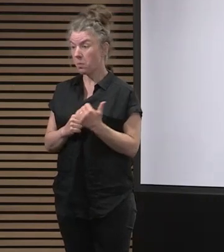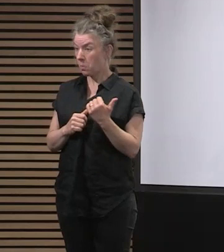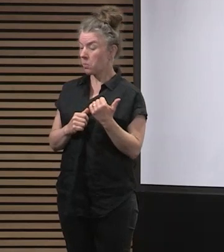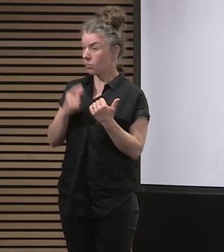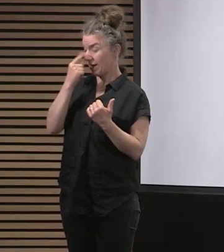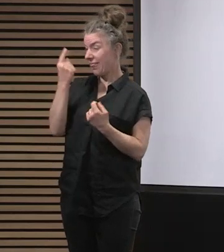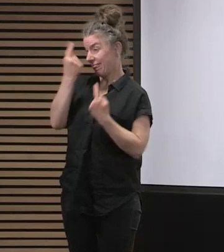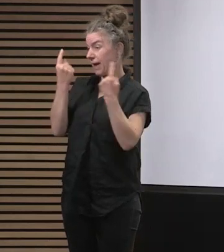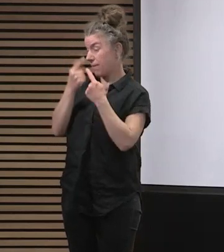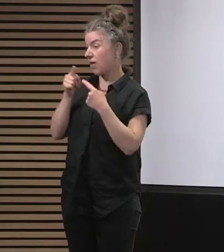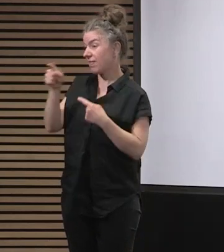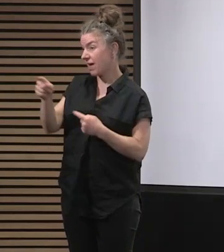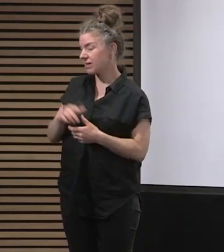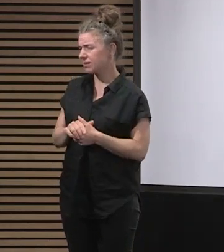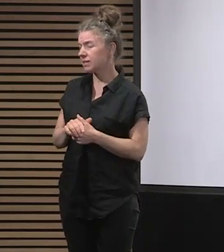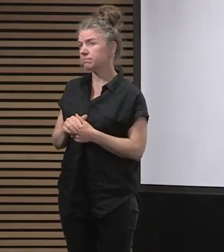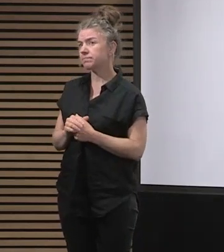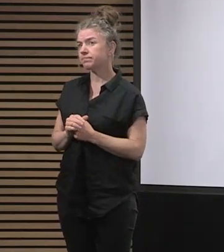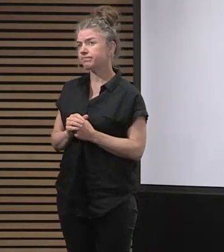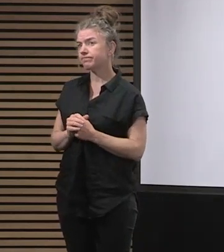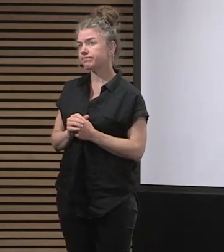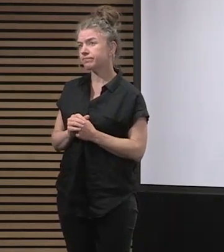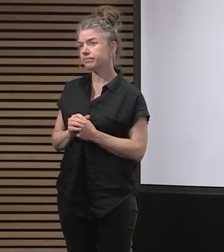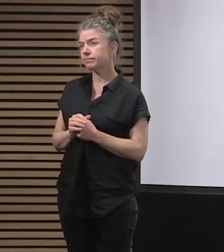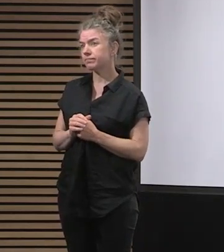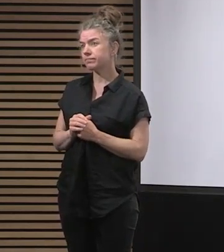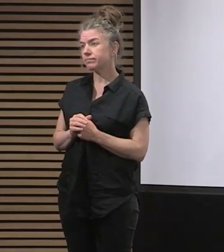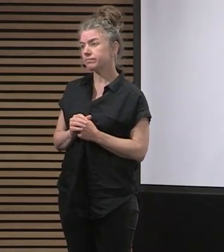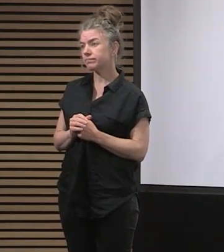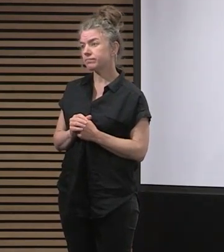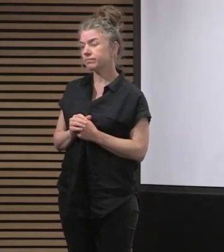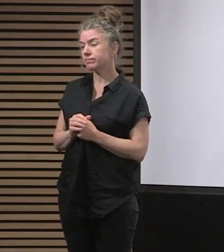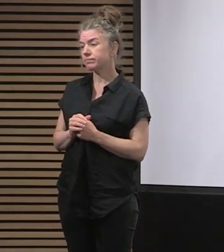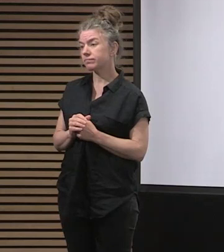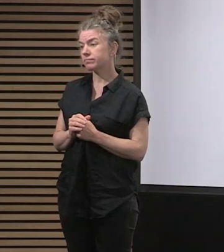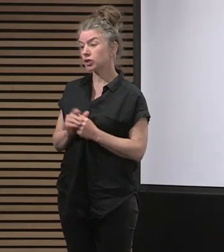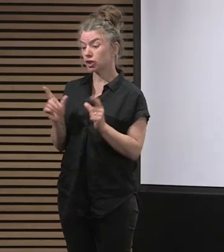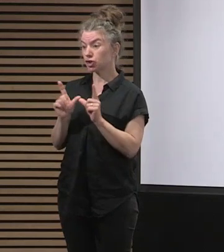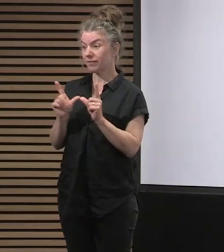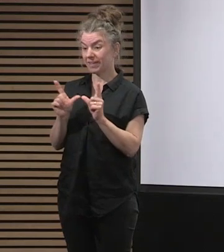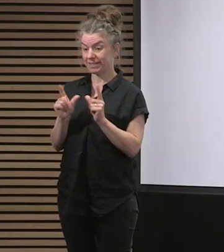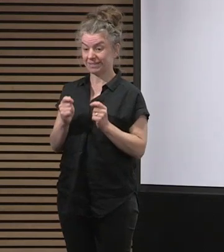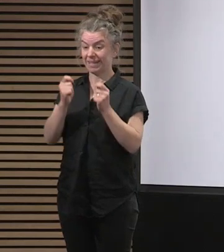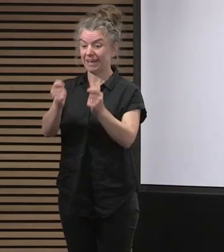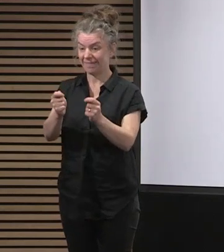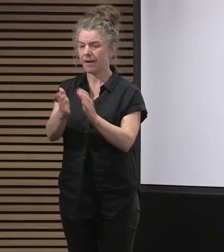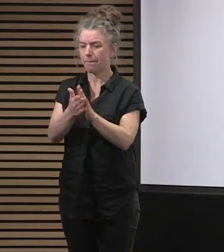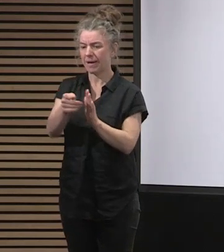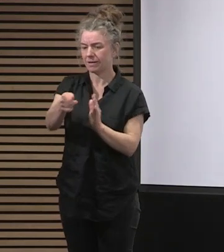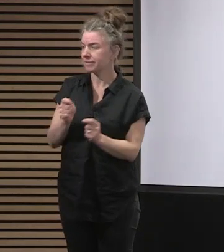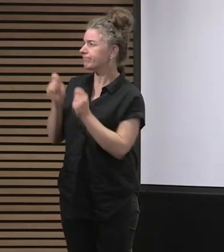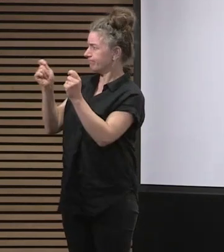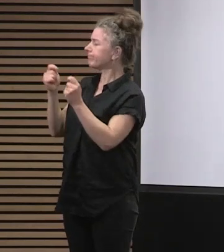and if the purpose is to help assure others that the person has got over their infection, they've